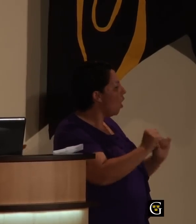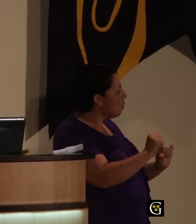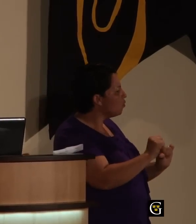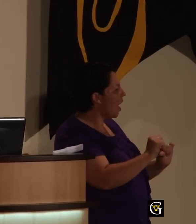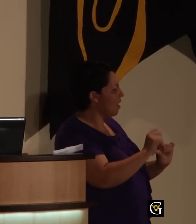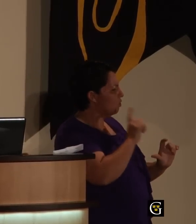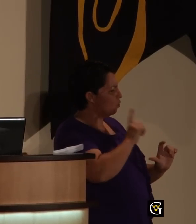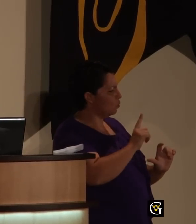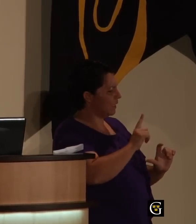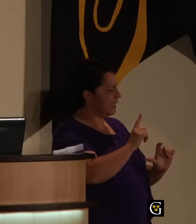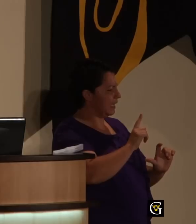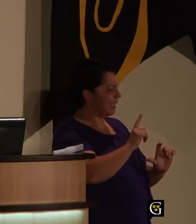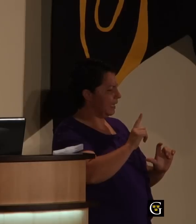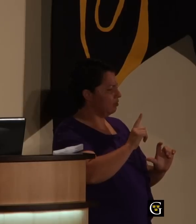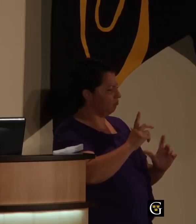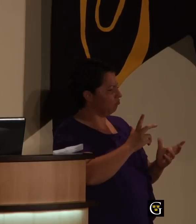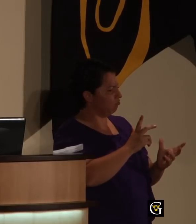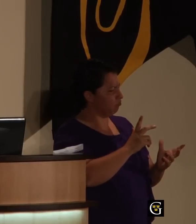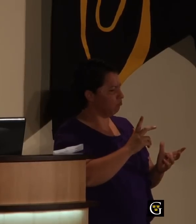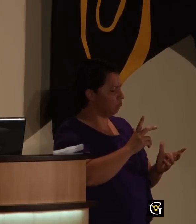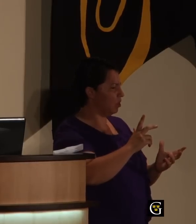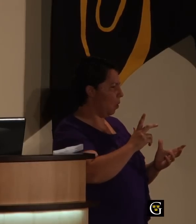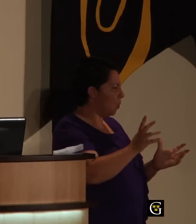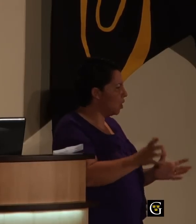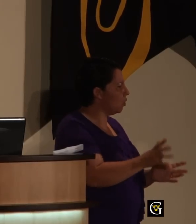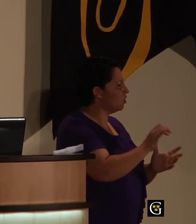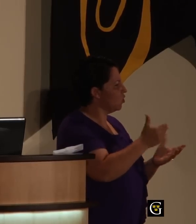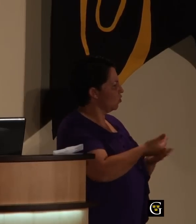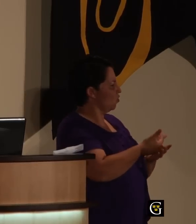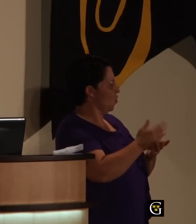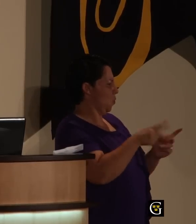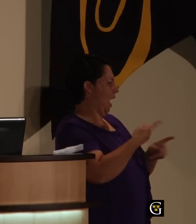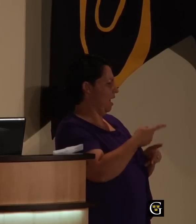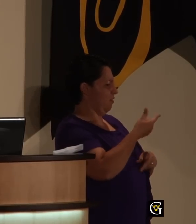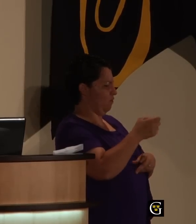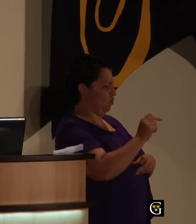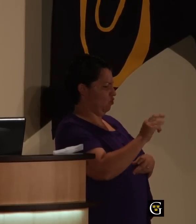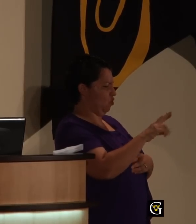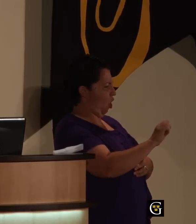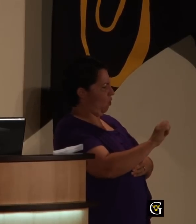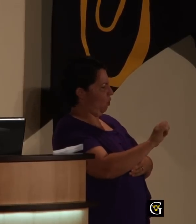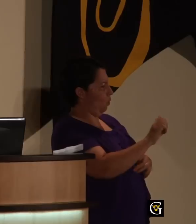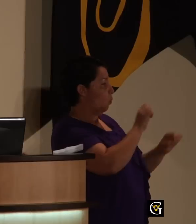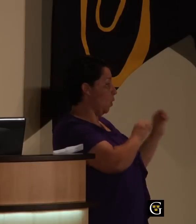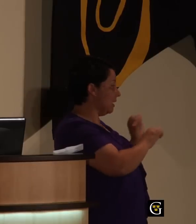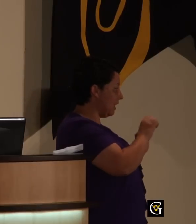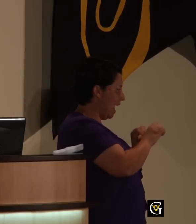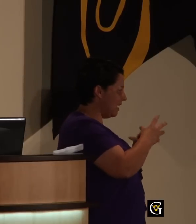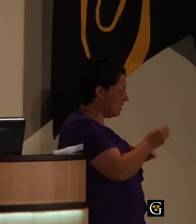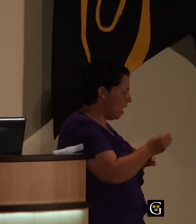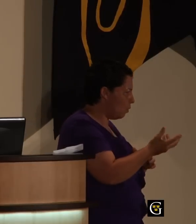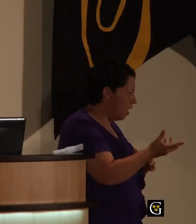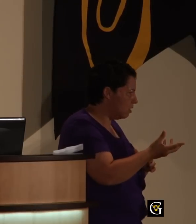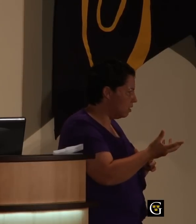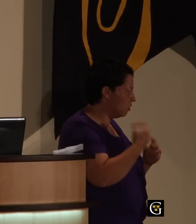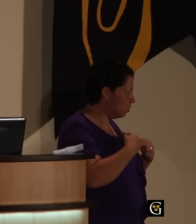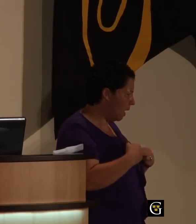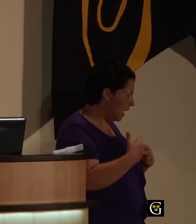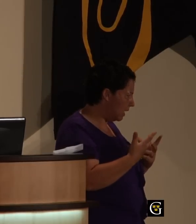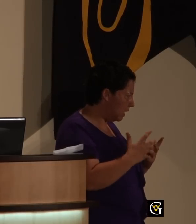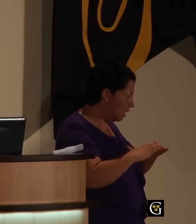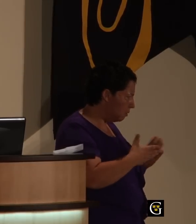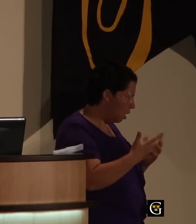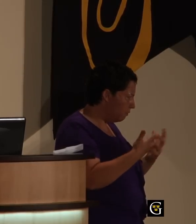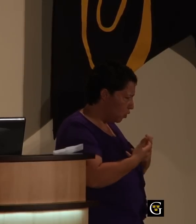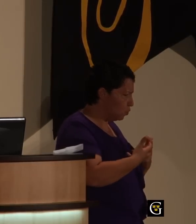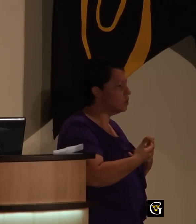really new kind of genre where science and personal narrative get fused together. And different critics have had different takes on it. The New